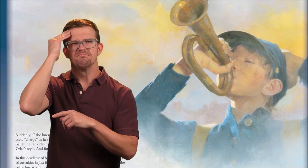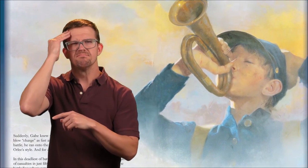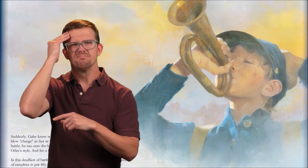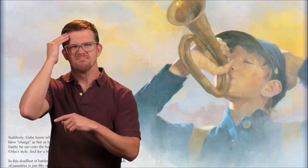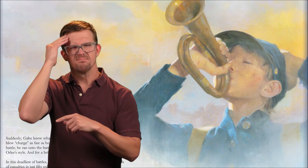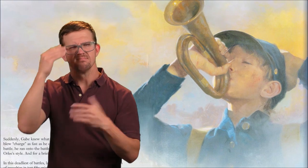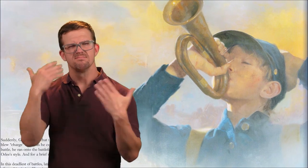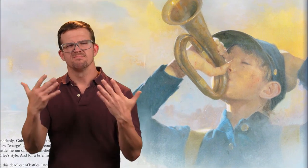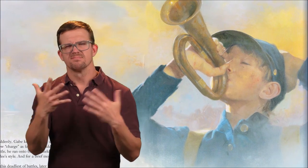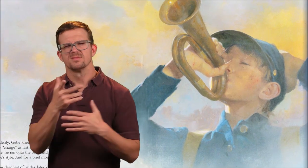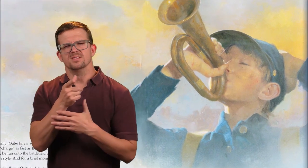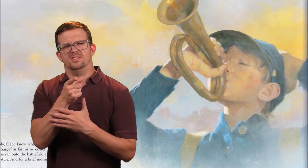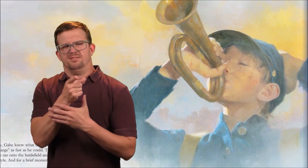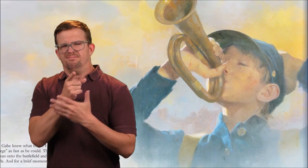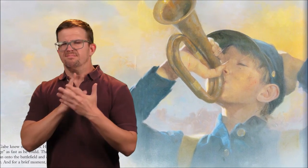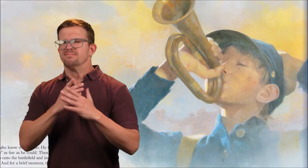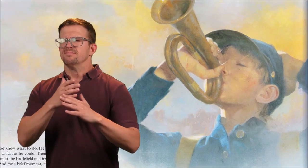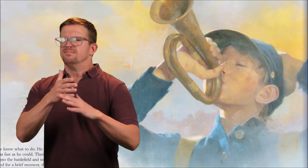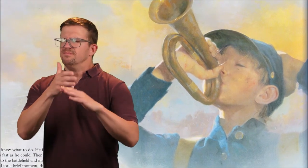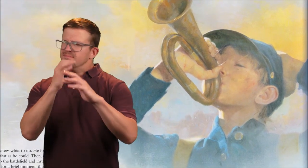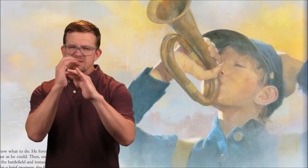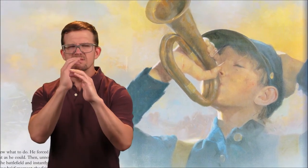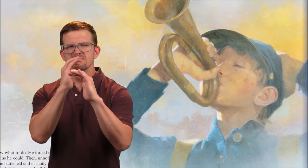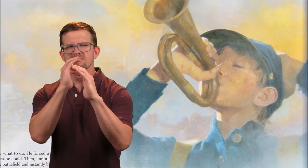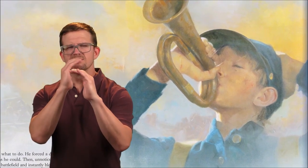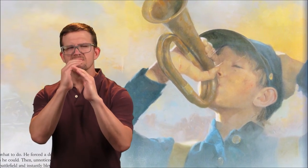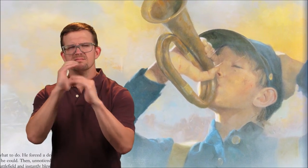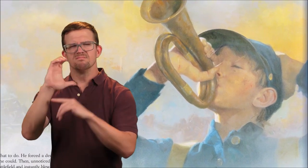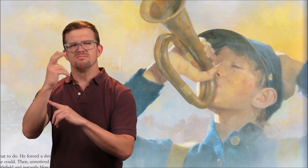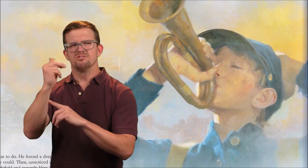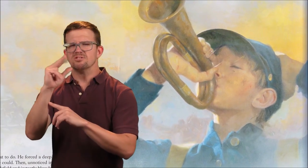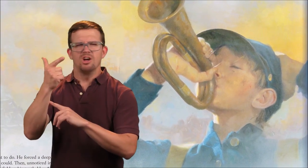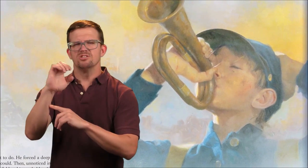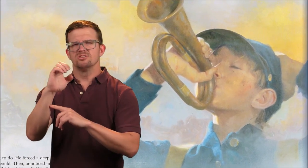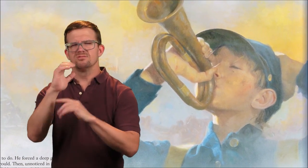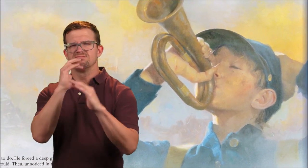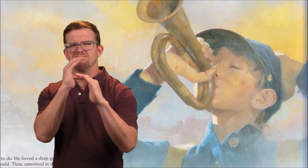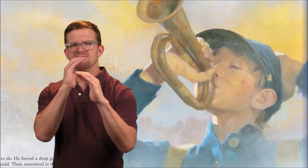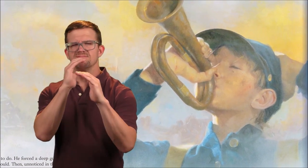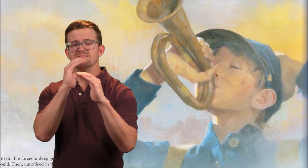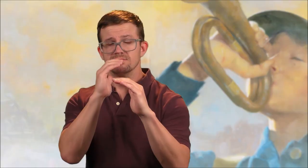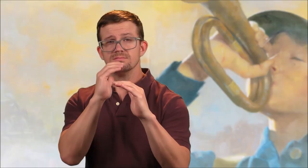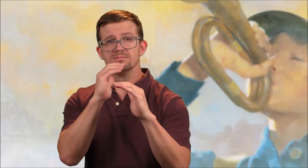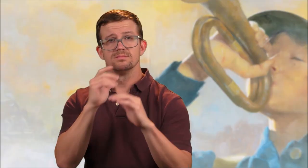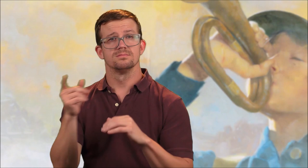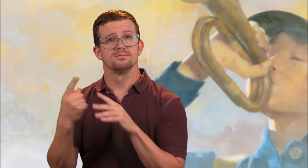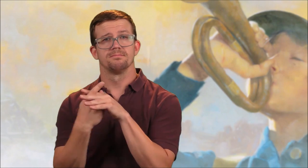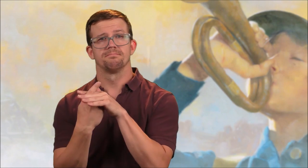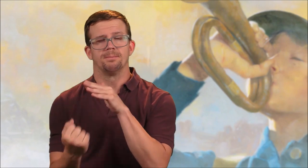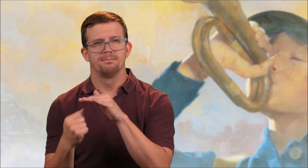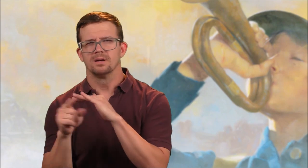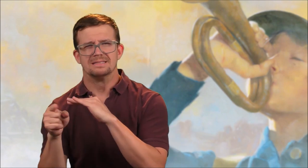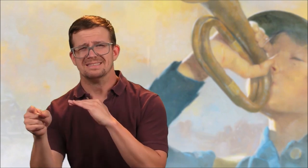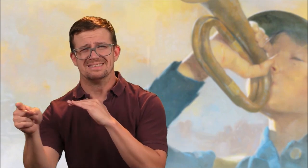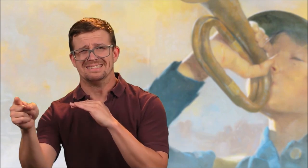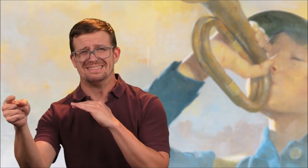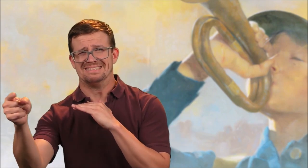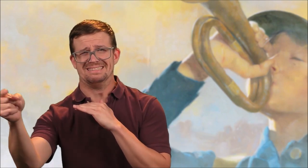Suddenly, Gabe knew what to do. He forced a deep gulp of air and blew charge as fast as he could.